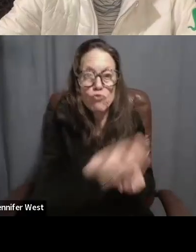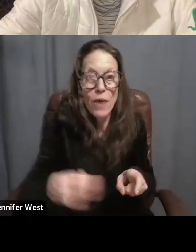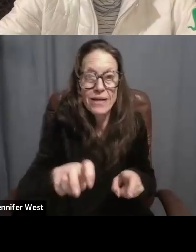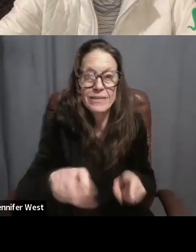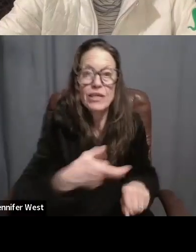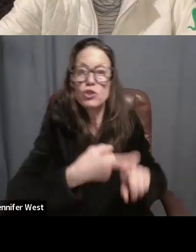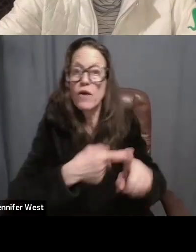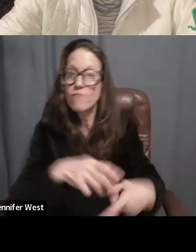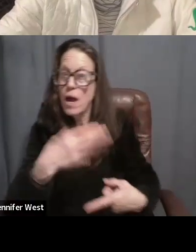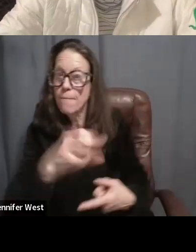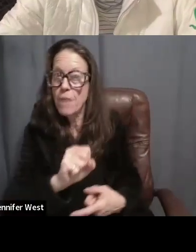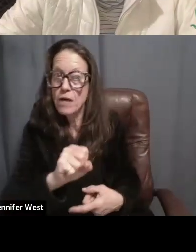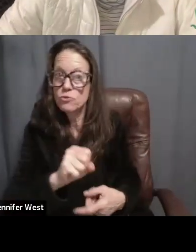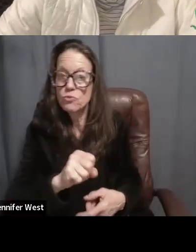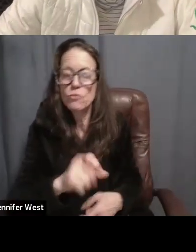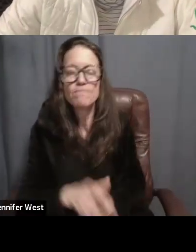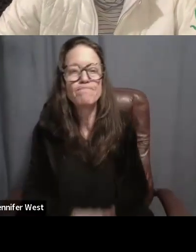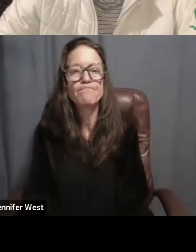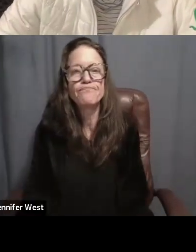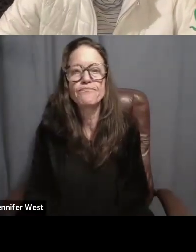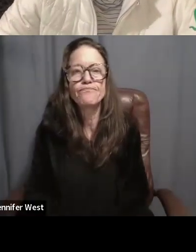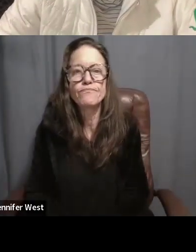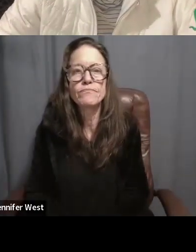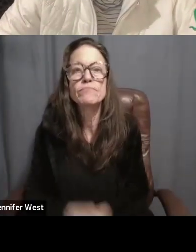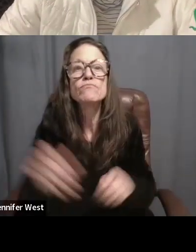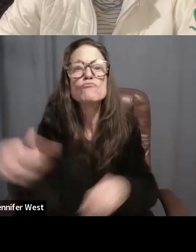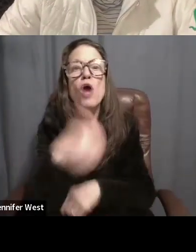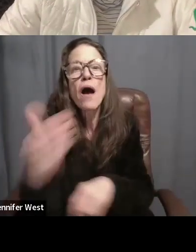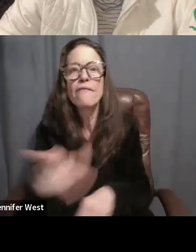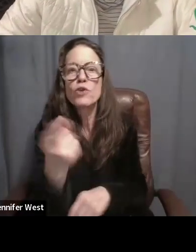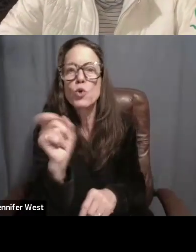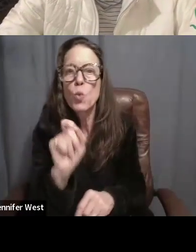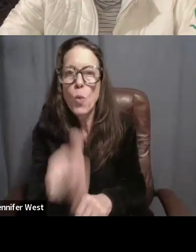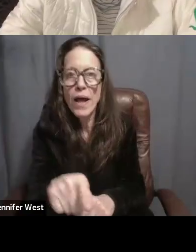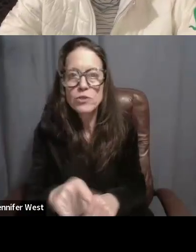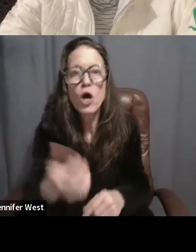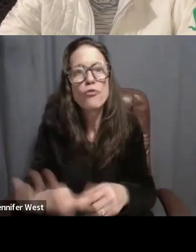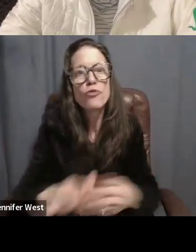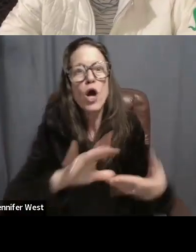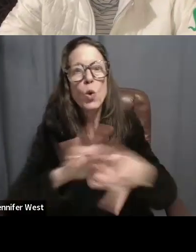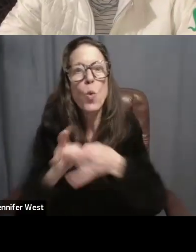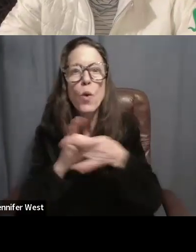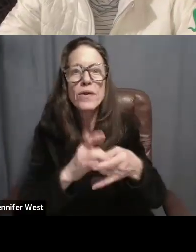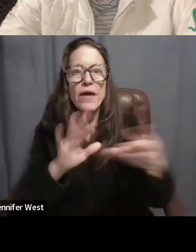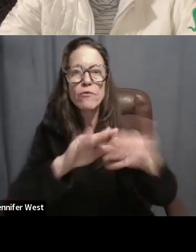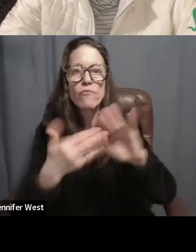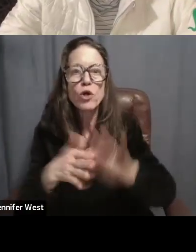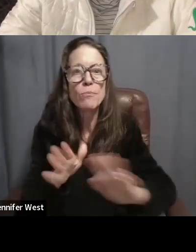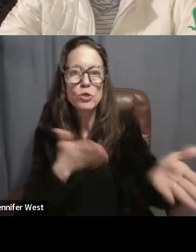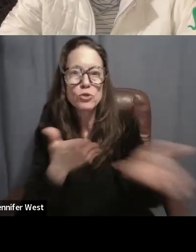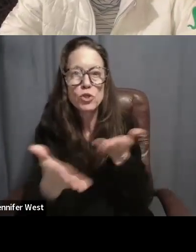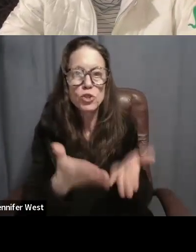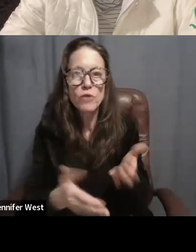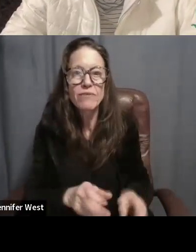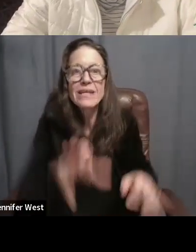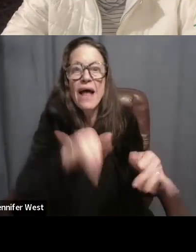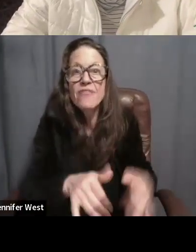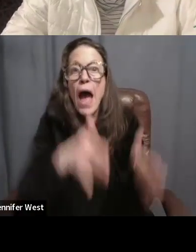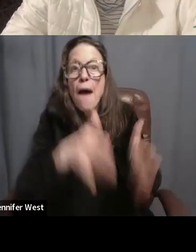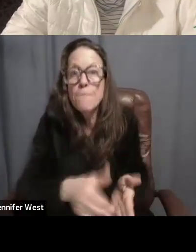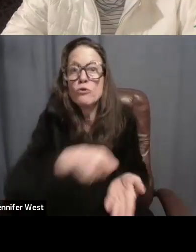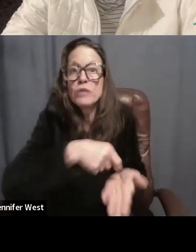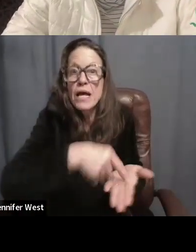to another one of the questions, your coordinator of community services is a person who is paid for by